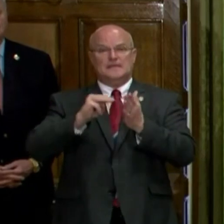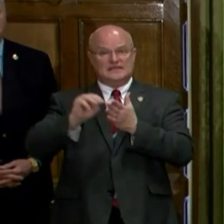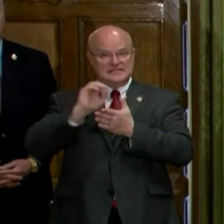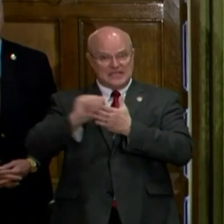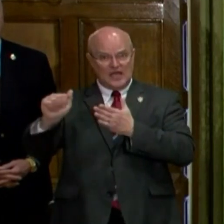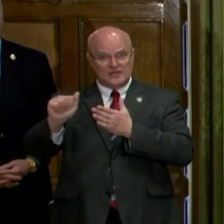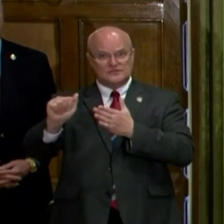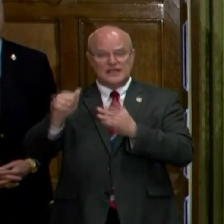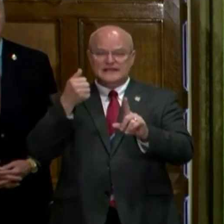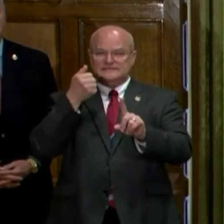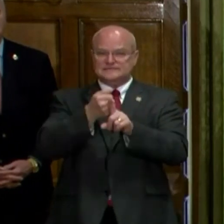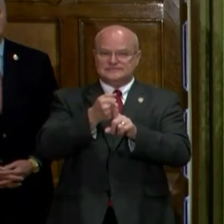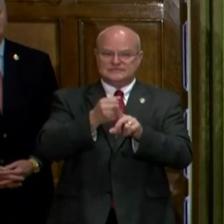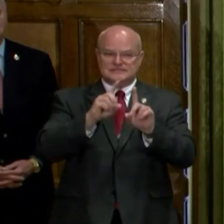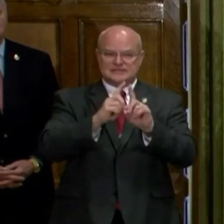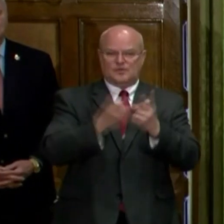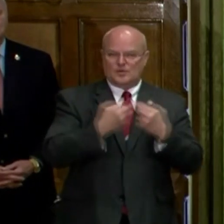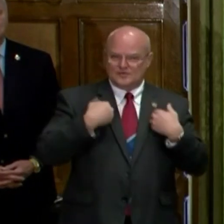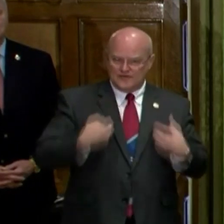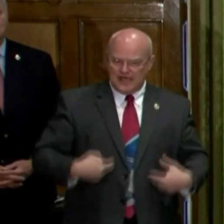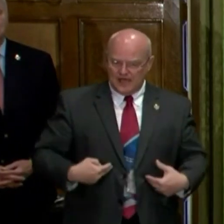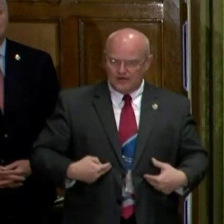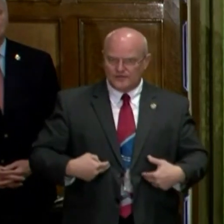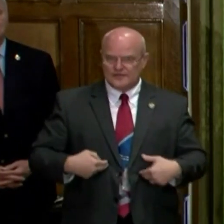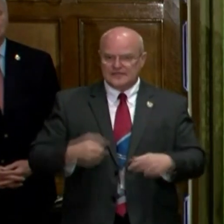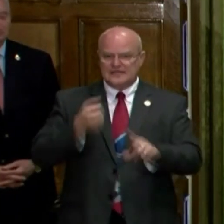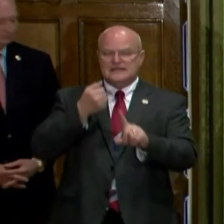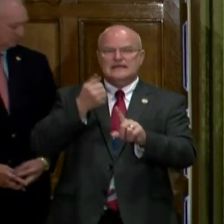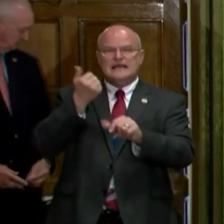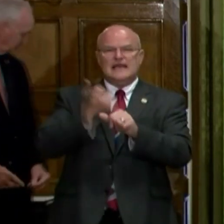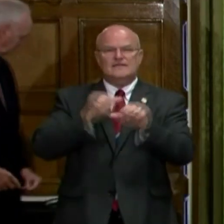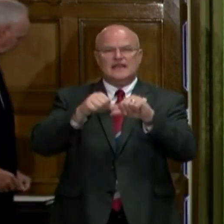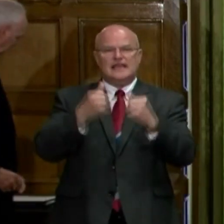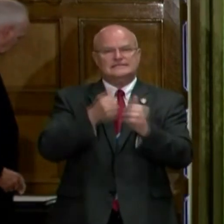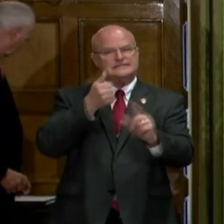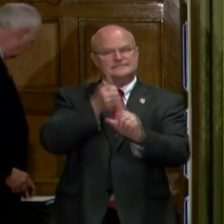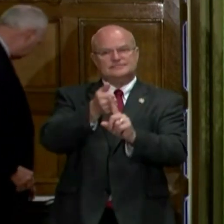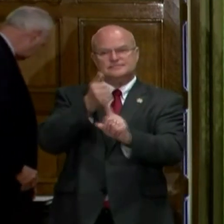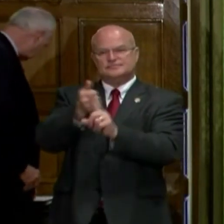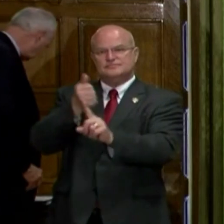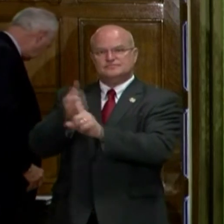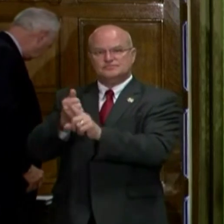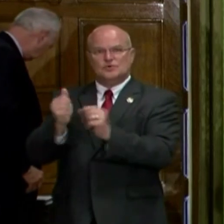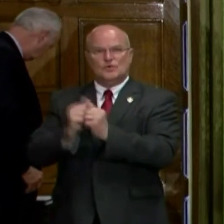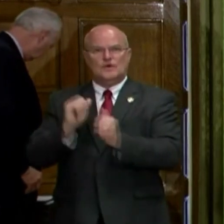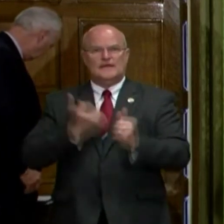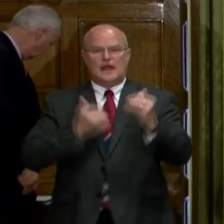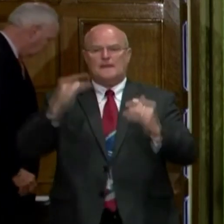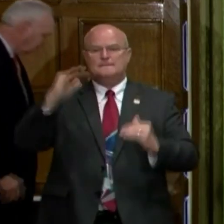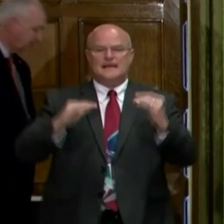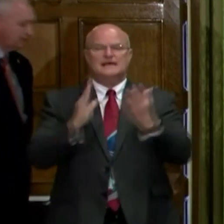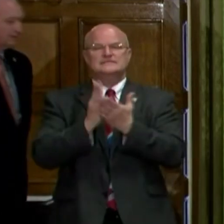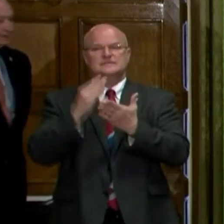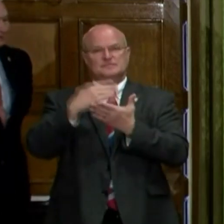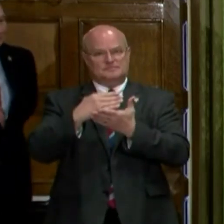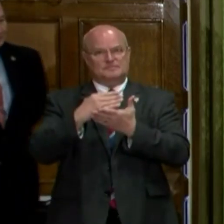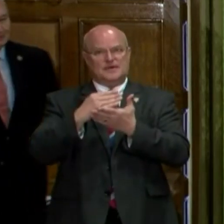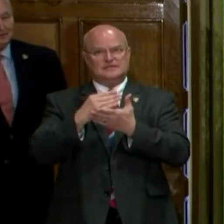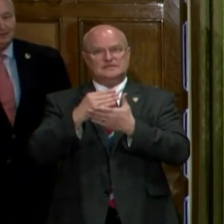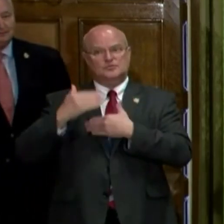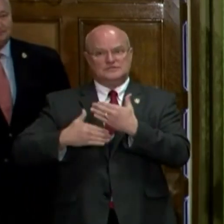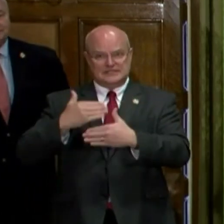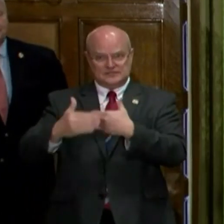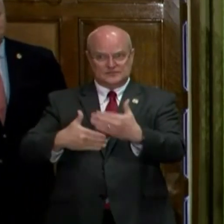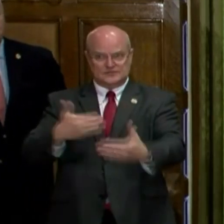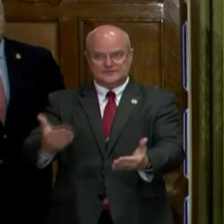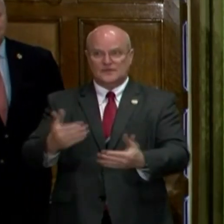impacts the Department of Health, that impacts every agency of state government under our balanced budget